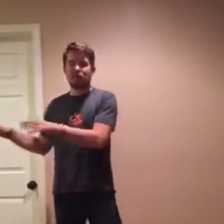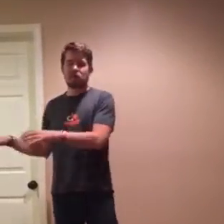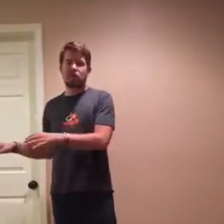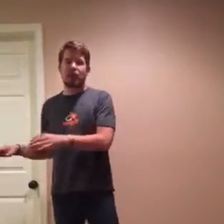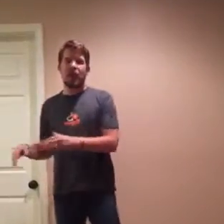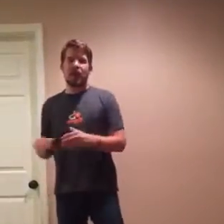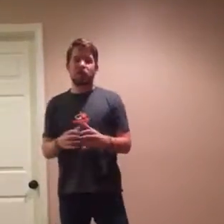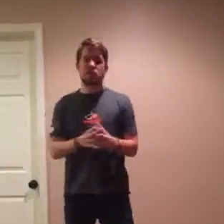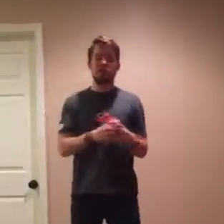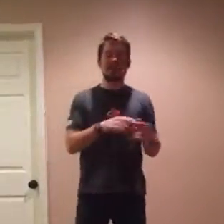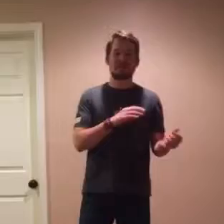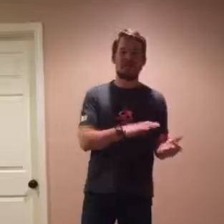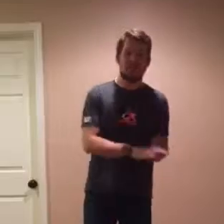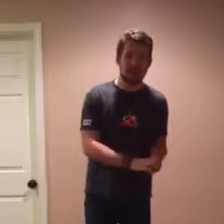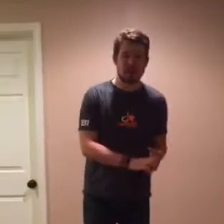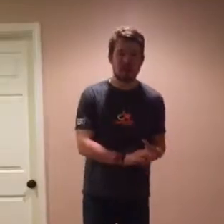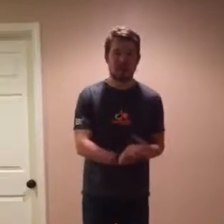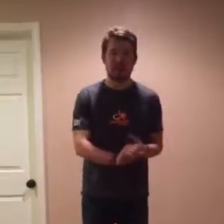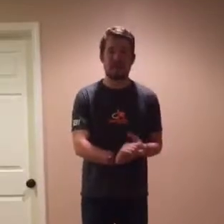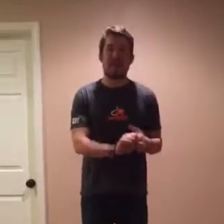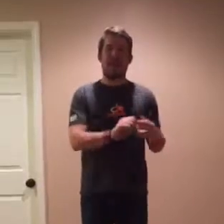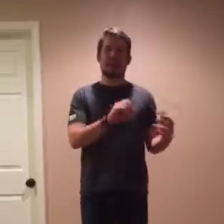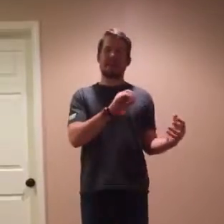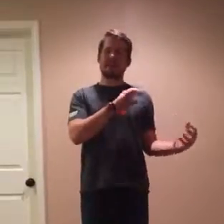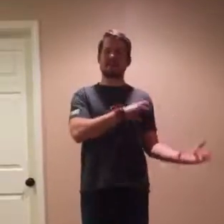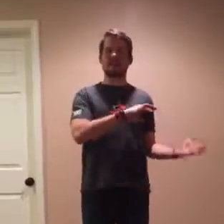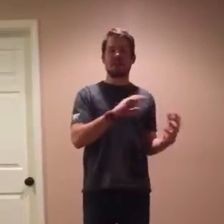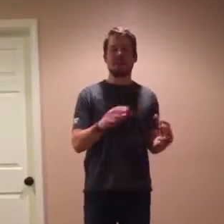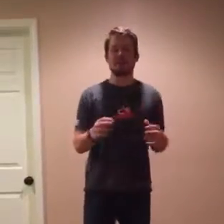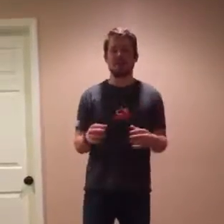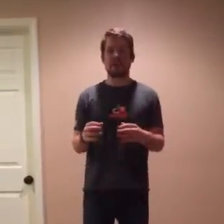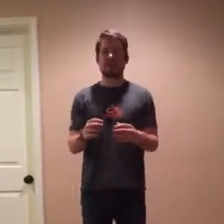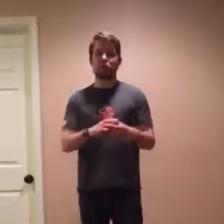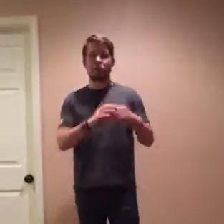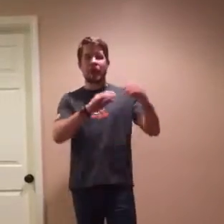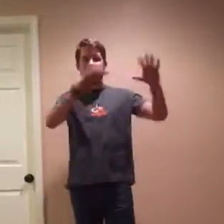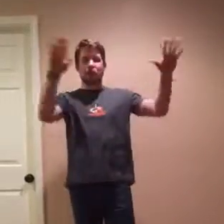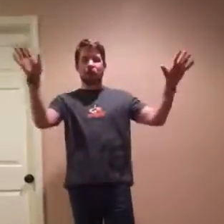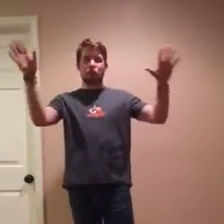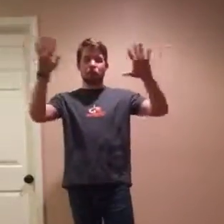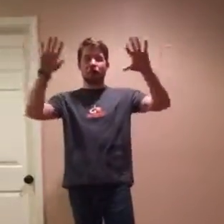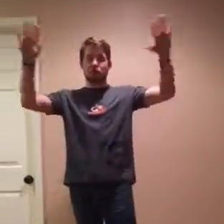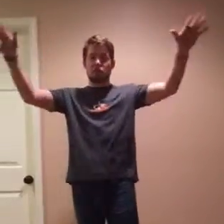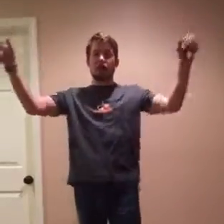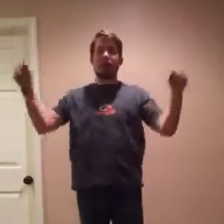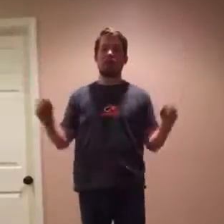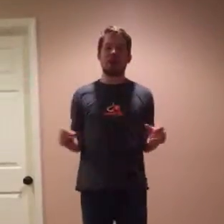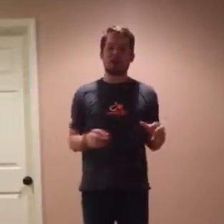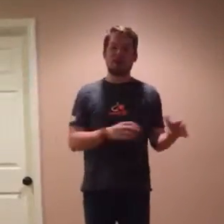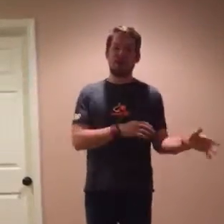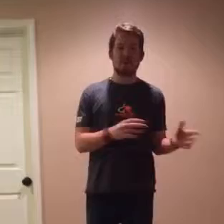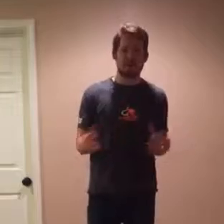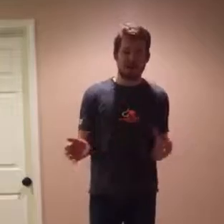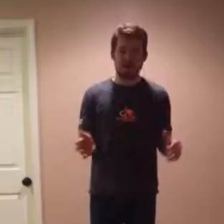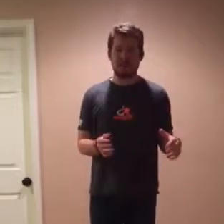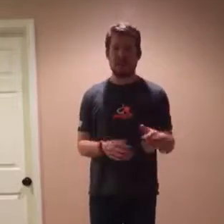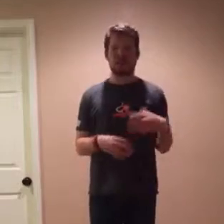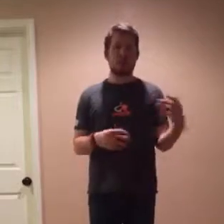ministry, there should be a student leadership team. I think the student leadership team, through any public school and private school round, should meet with the youth pastor